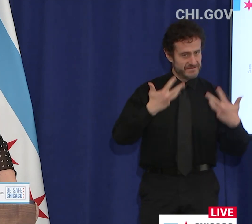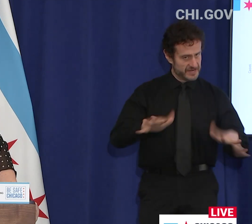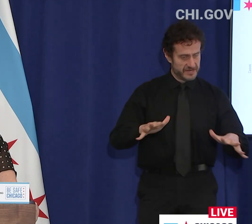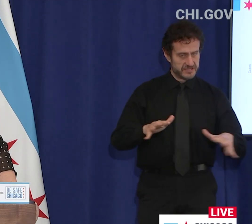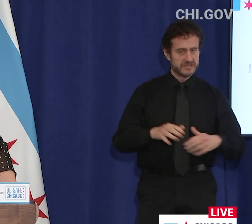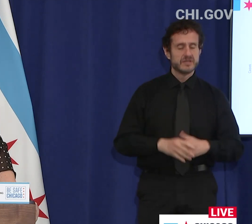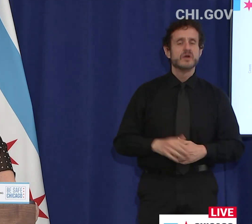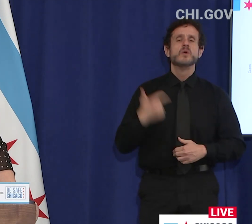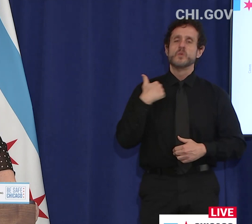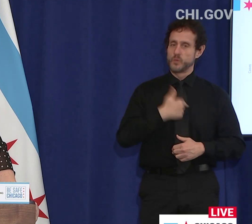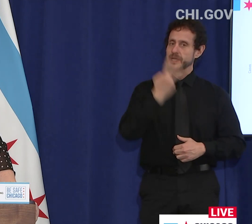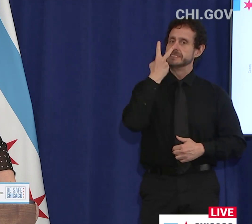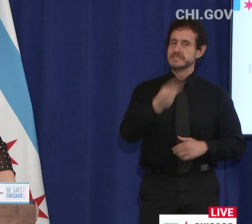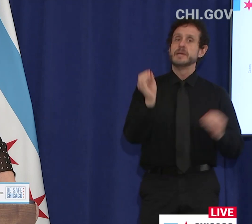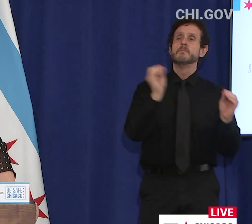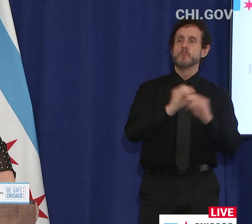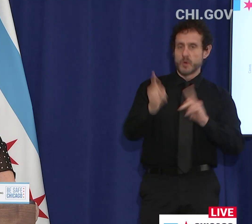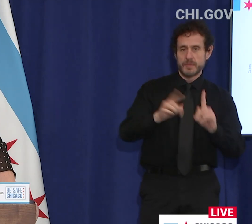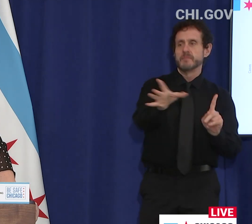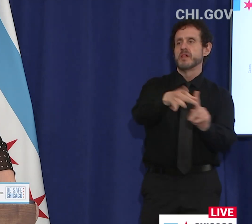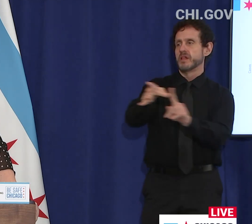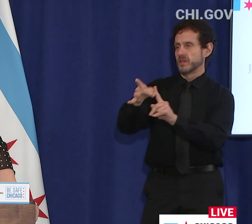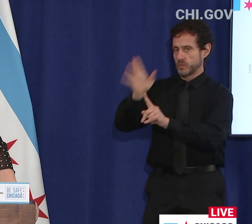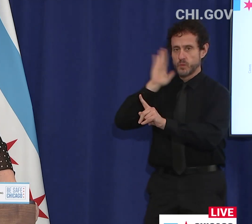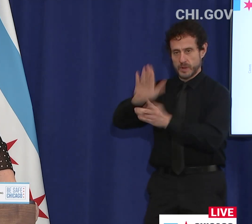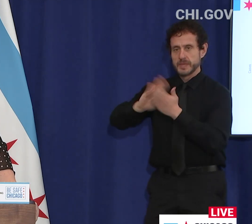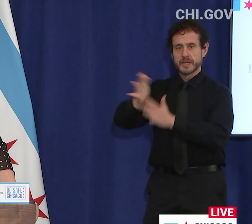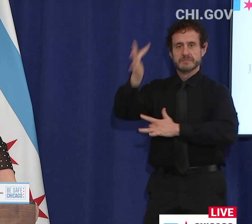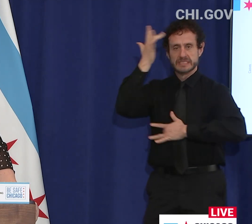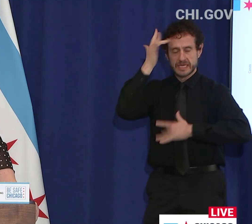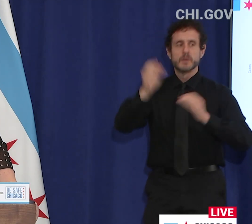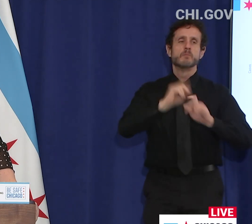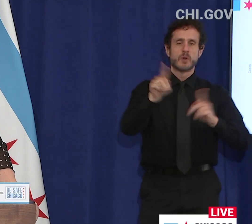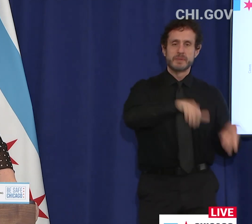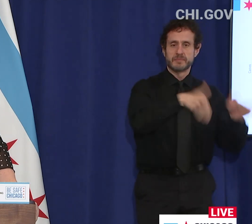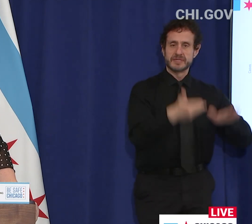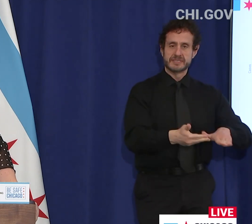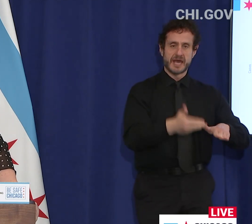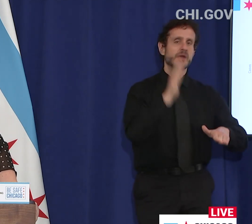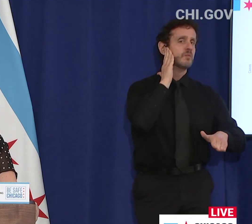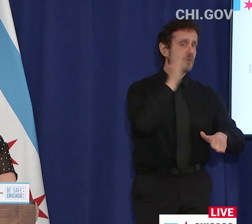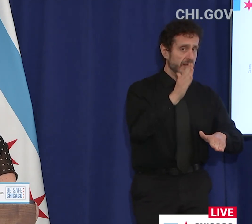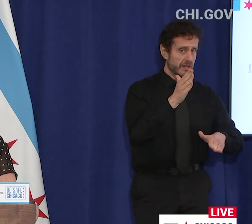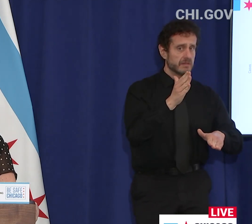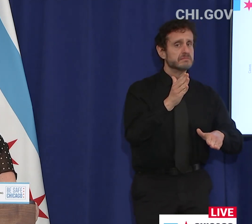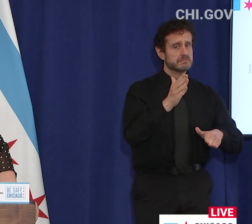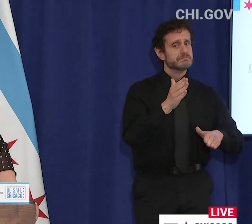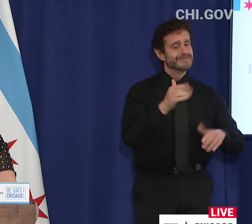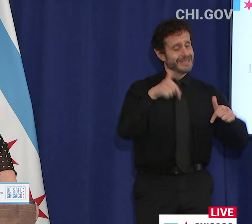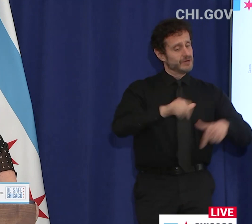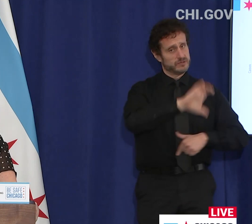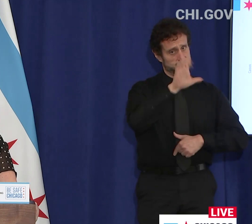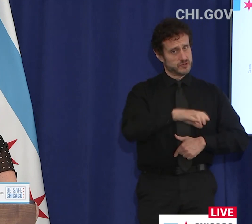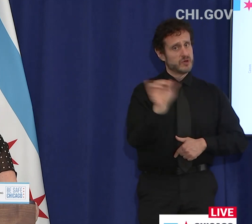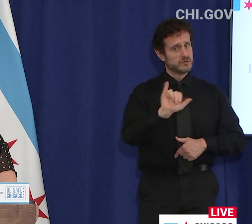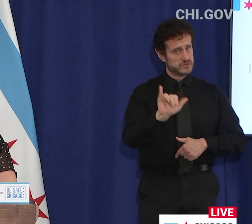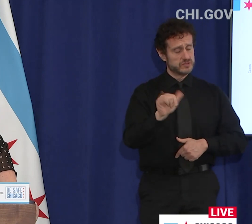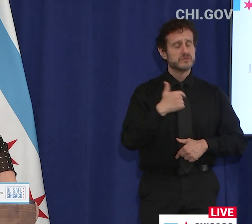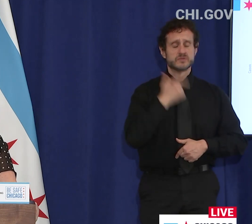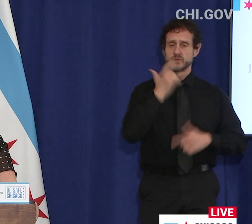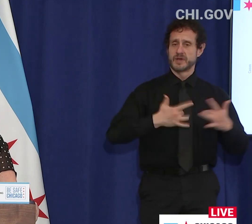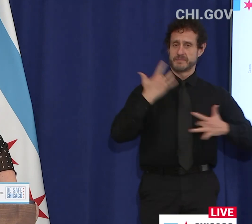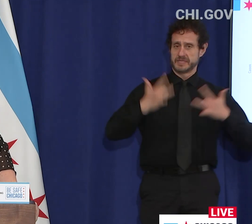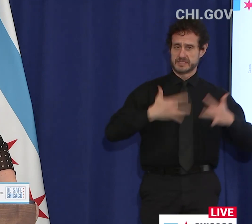unfortunately, seeing cases and seeing death, including here in Chicago. And so I'm excited to share